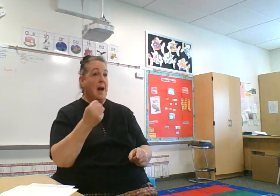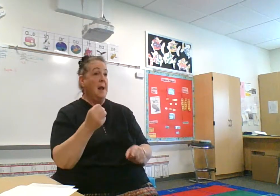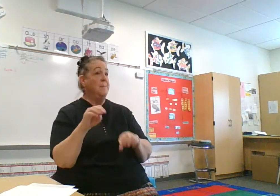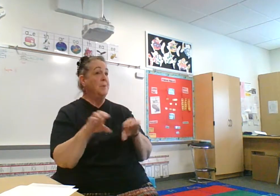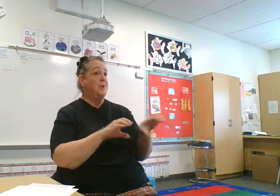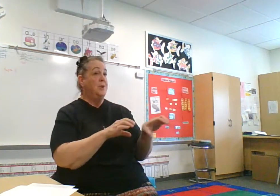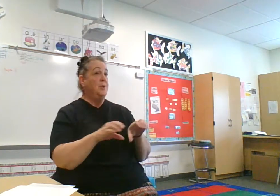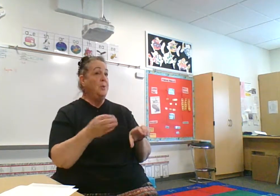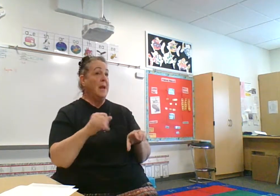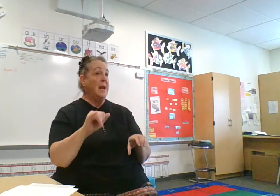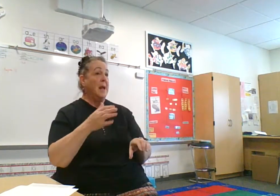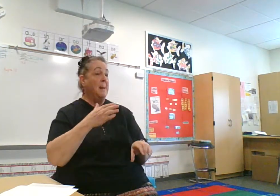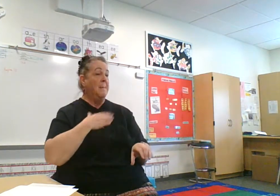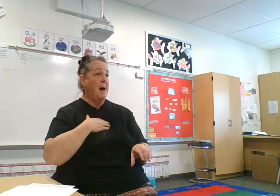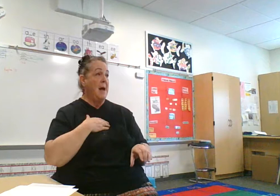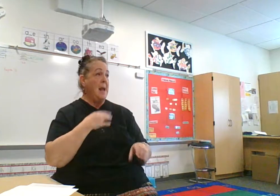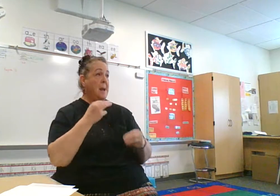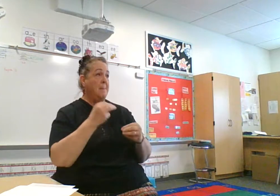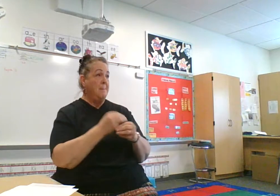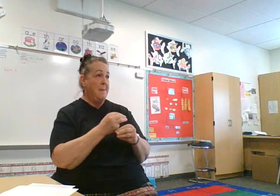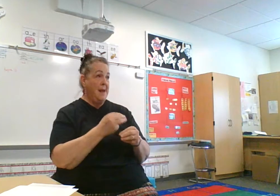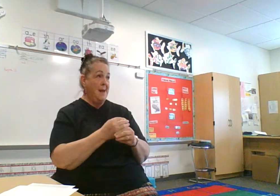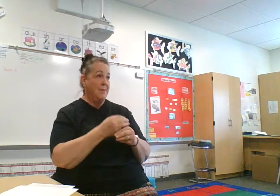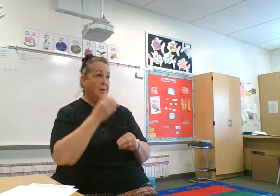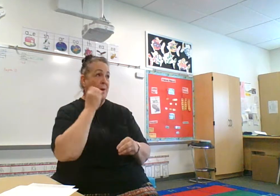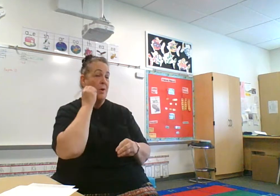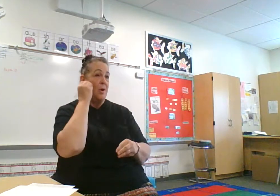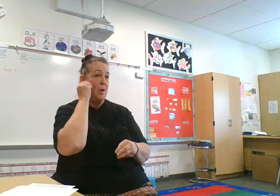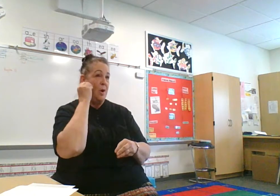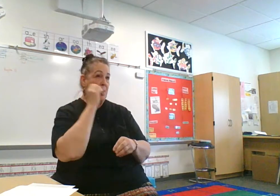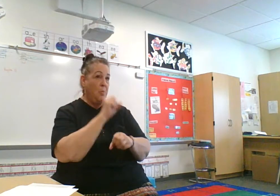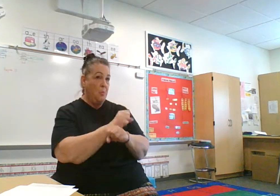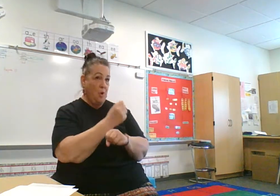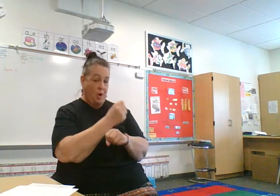I'm doing my math homework.